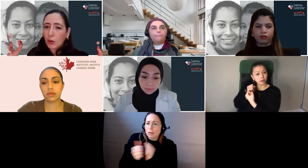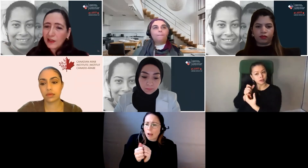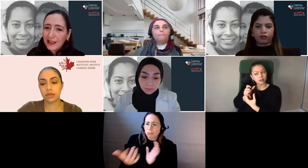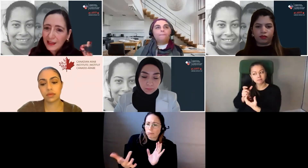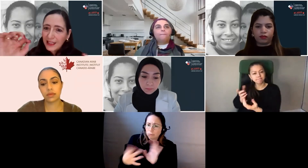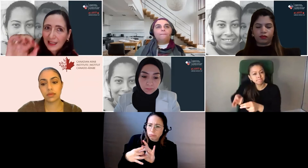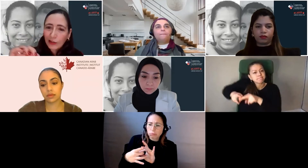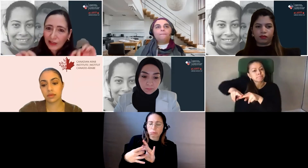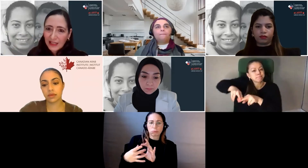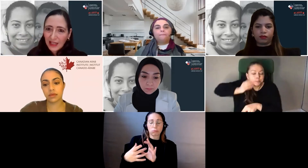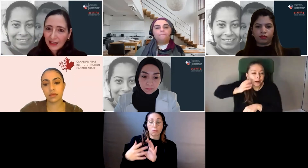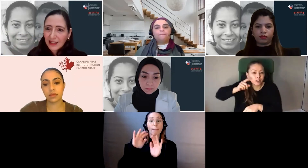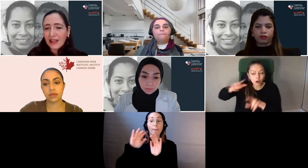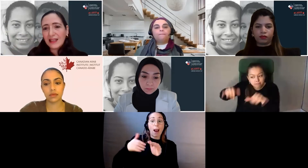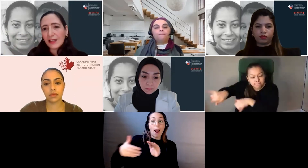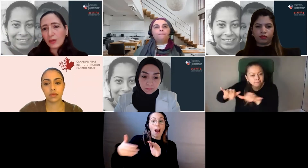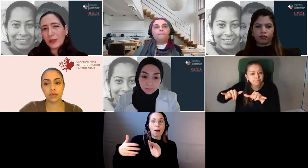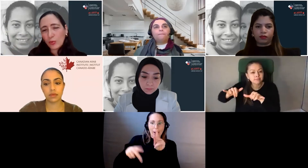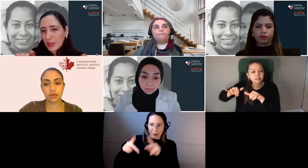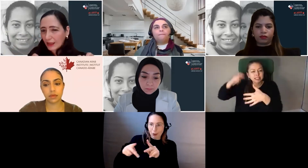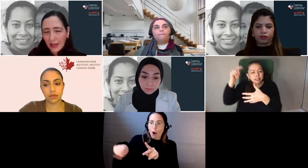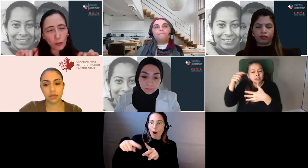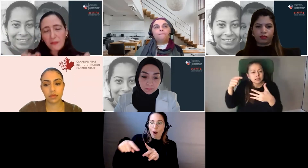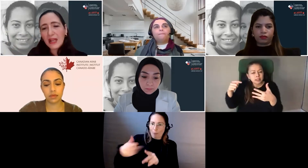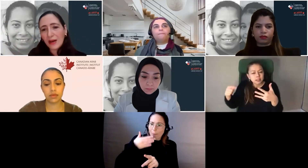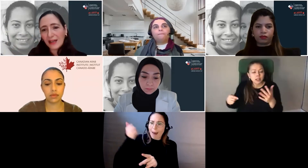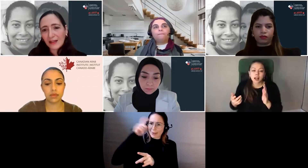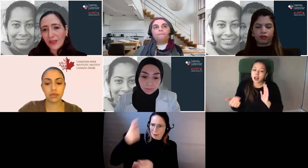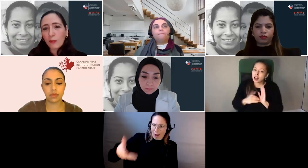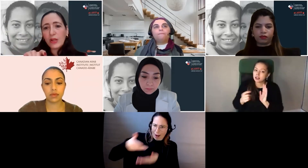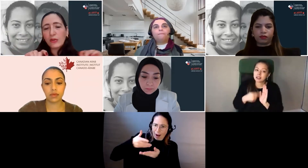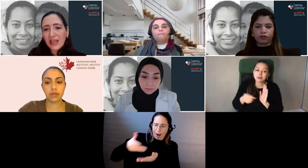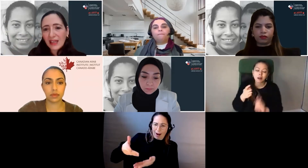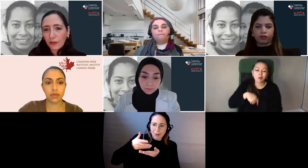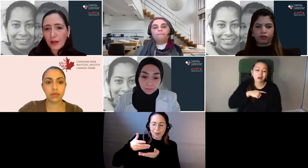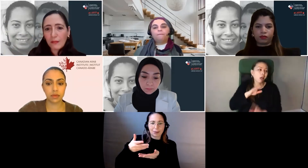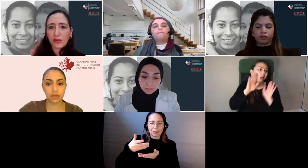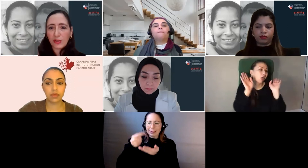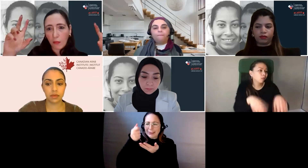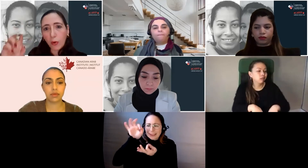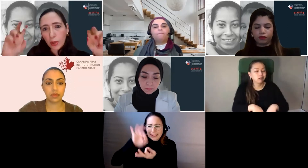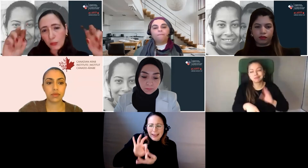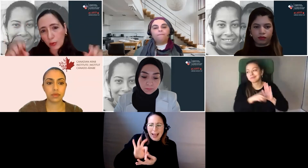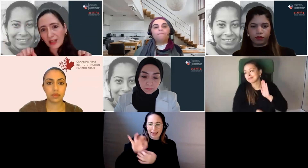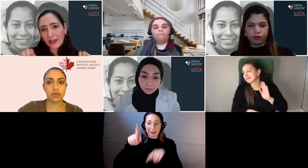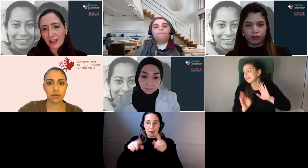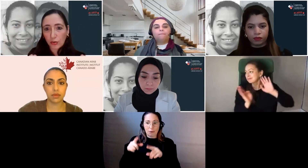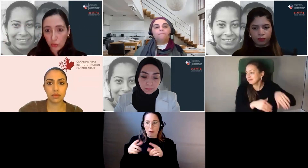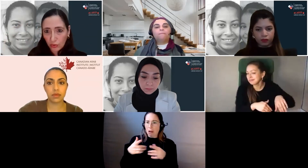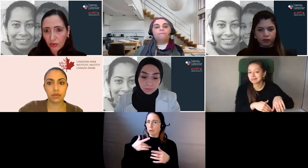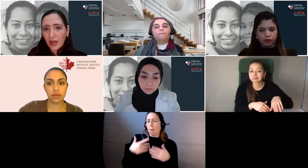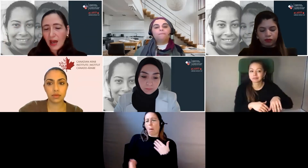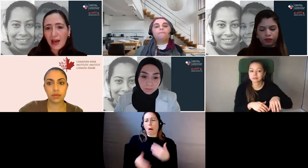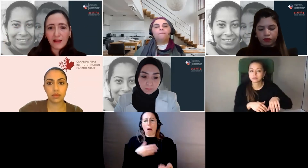So all these little details that sometimes we minimize and we don't take care of them because there are more important things